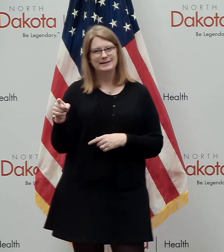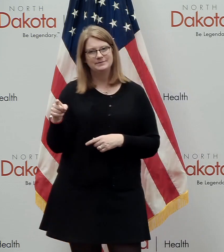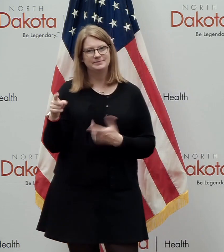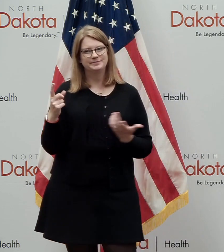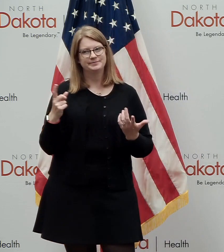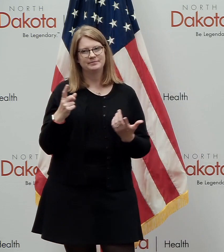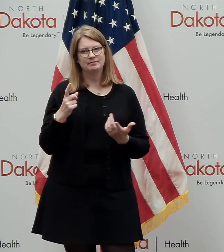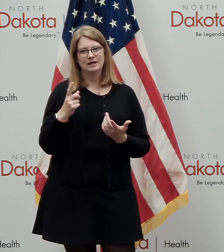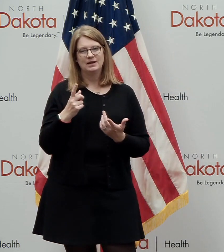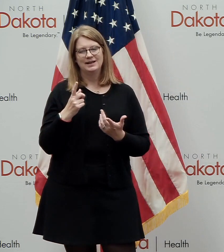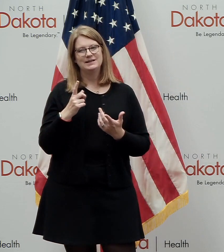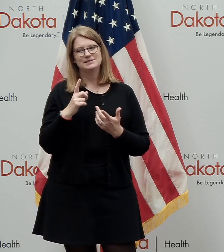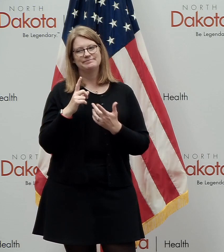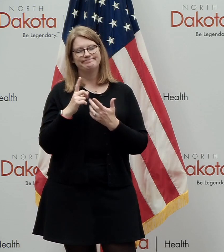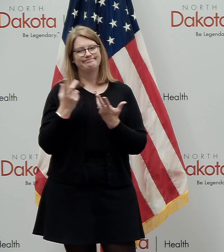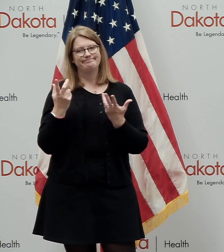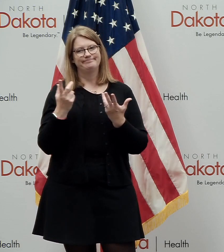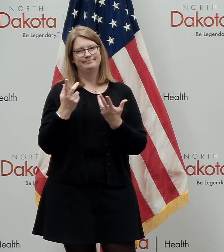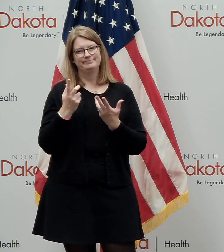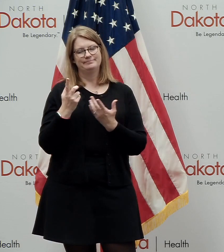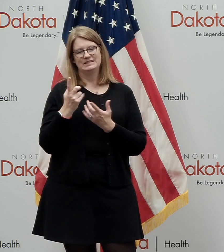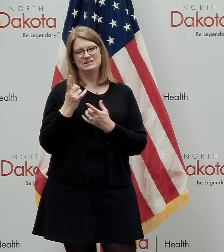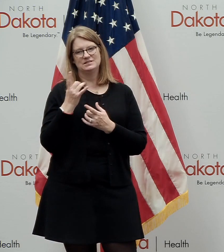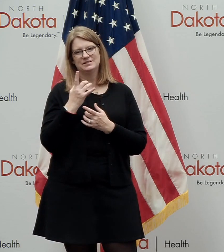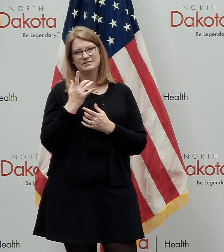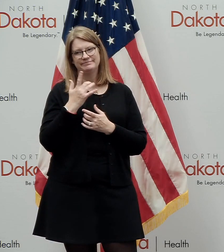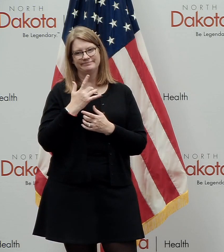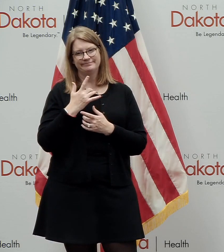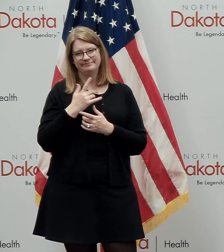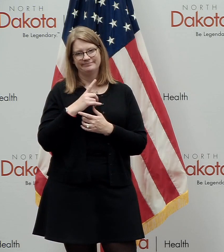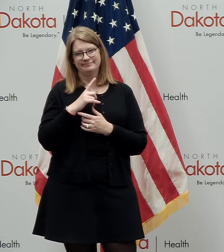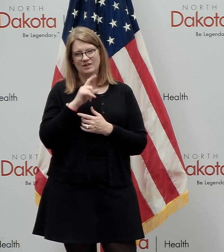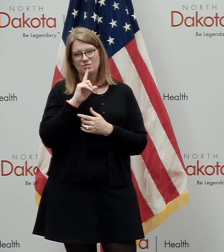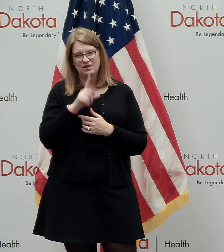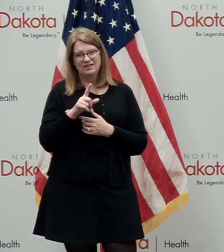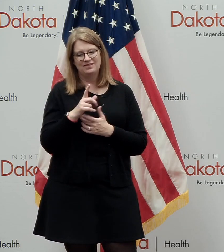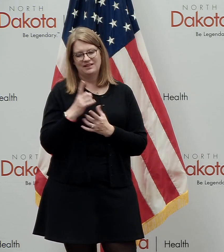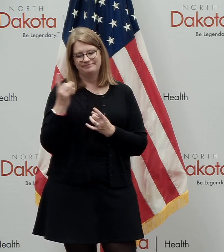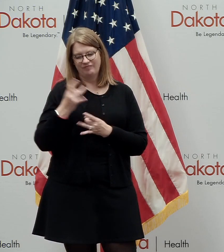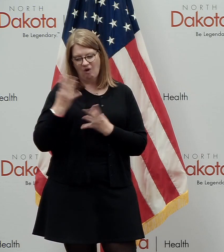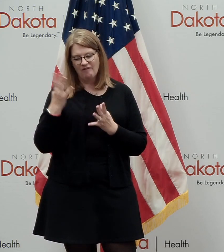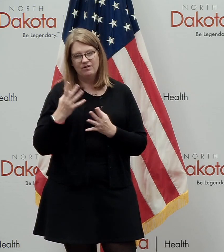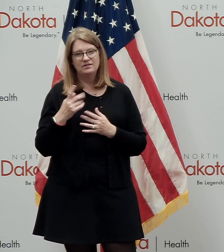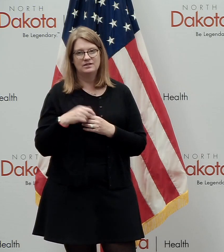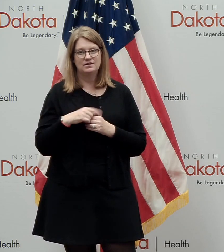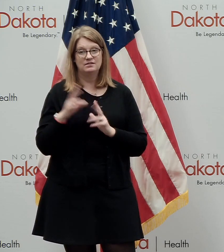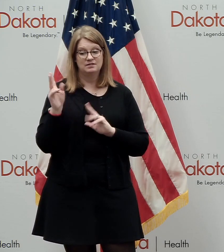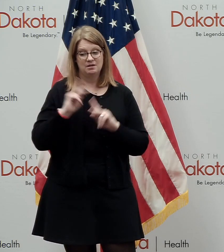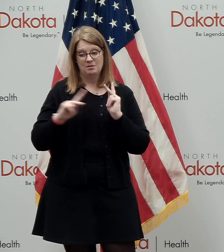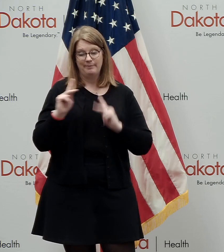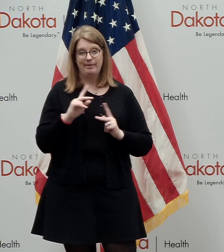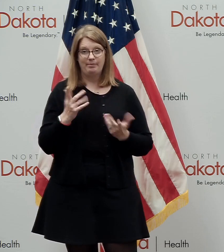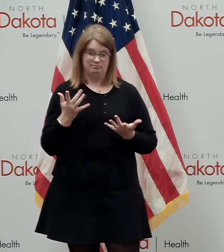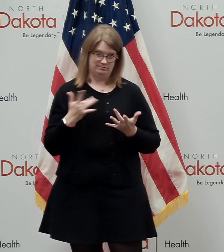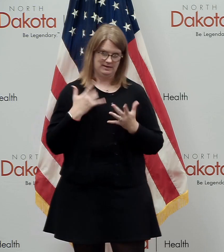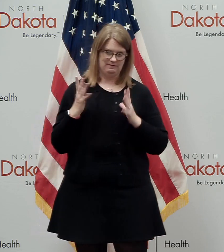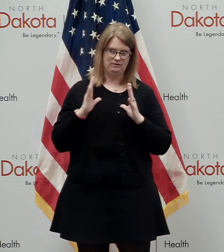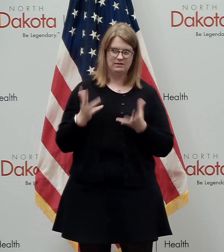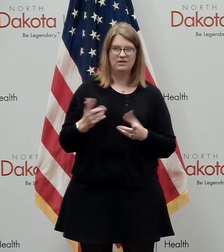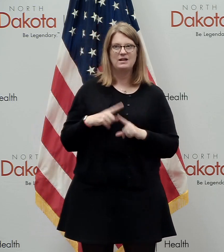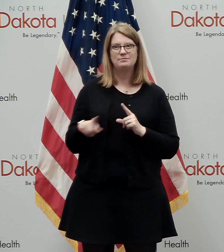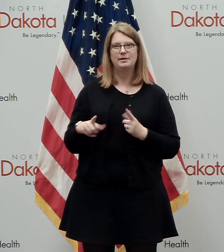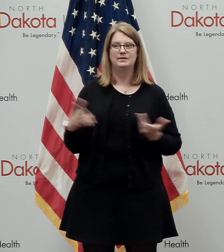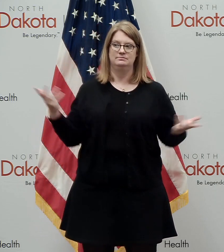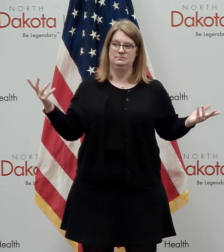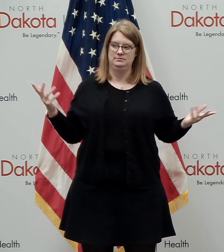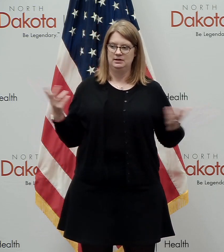devious elements of this virus is that people that can spread it feel great, and getting people to comply with quarantine and isolation when they